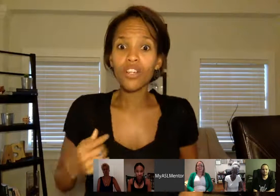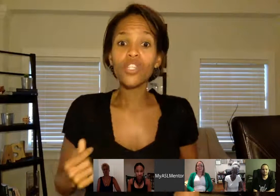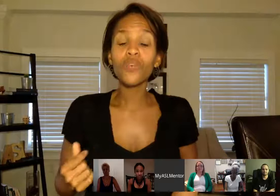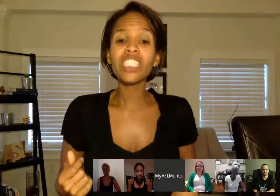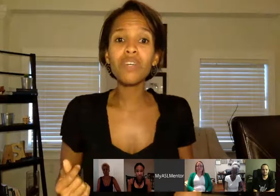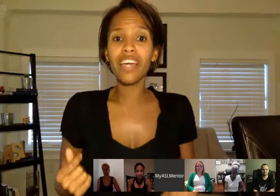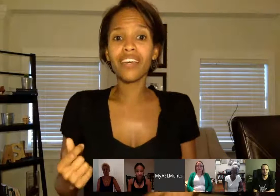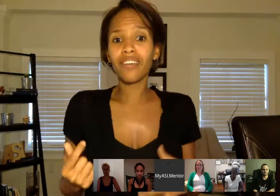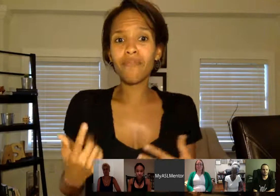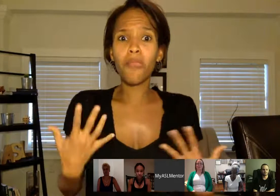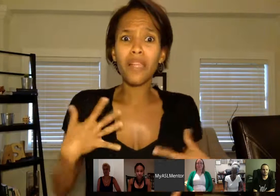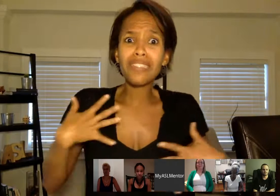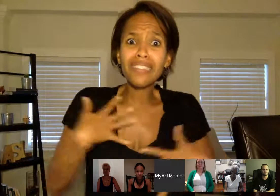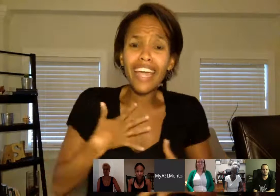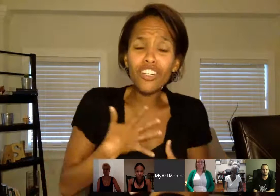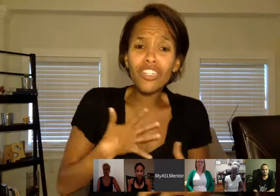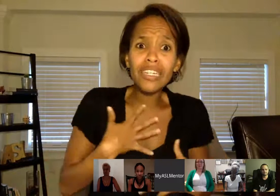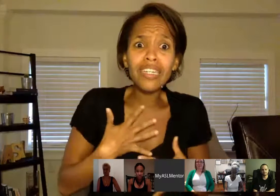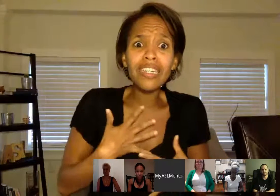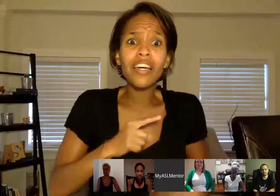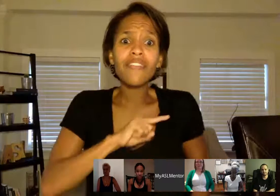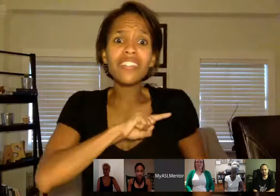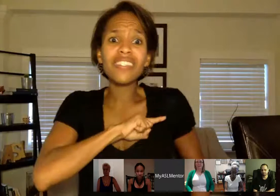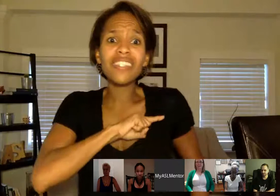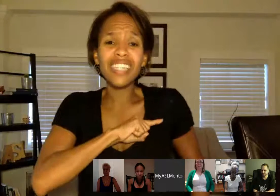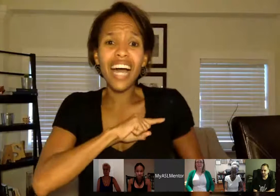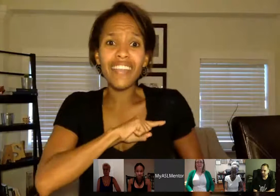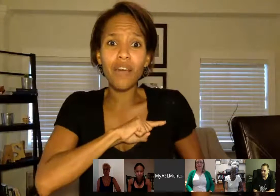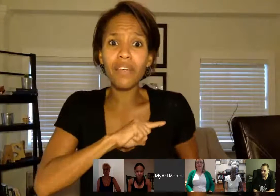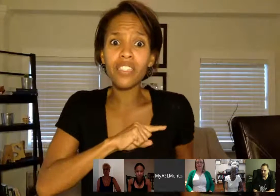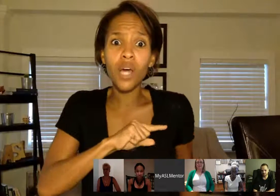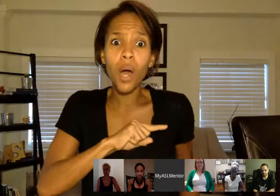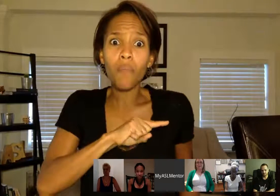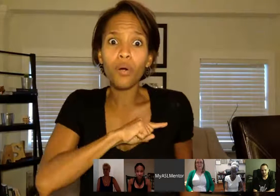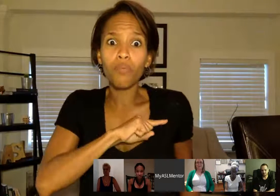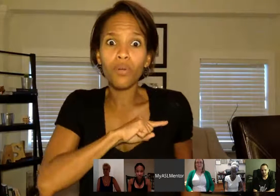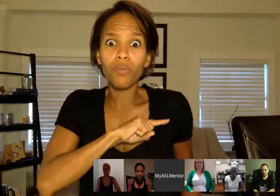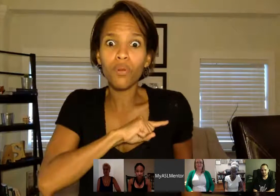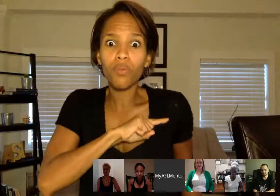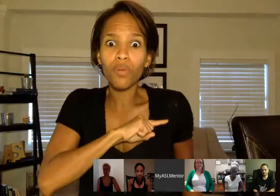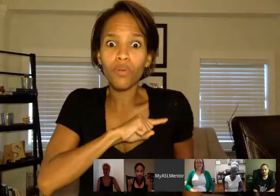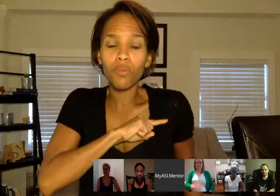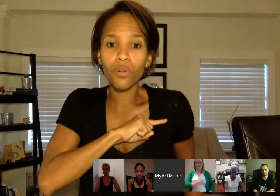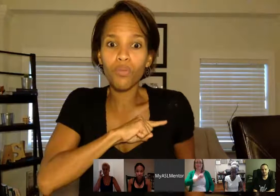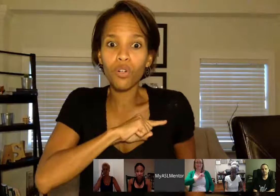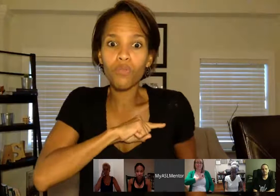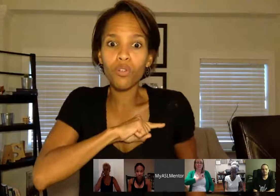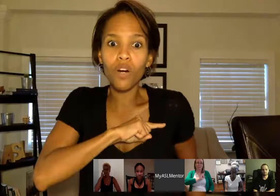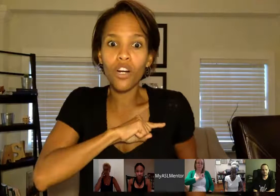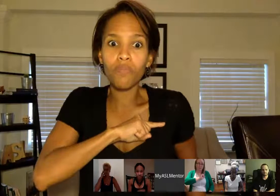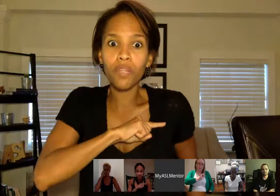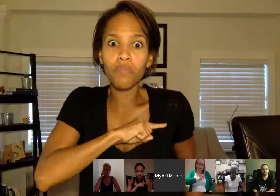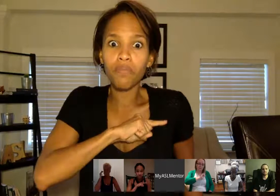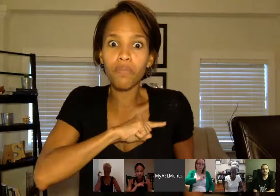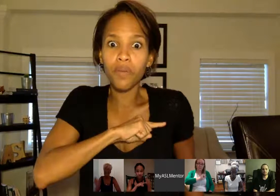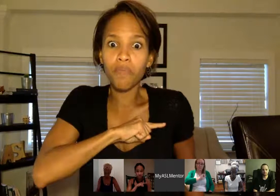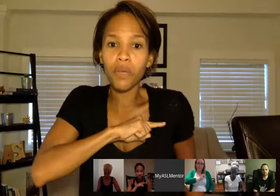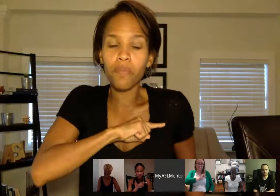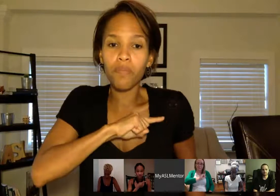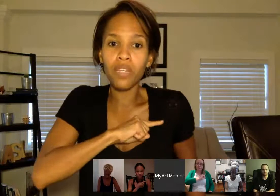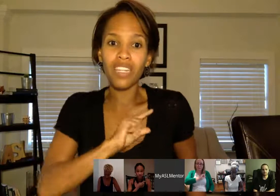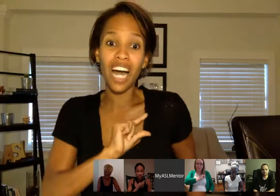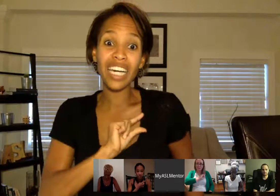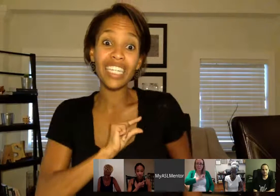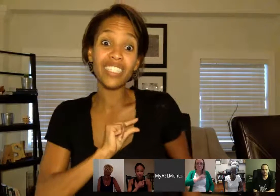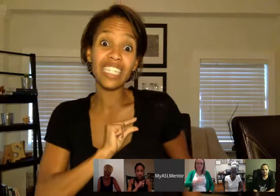Yes. So intimidating. Scary. This is the sign that means boom, boom, boom, boom, boom, boom, boom. Heart beat, beat, beat, beat,